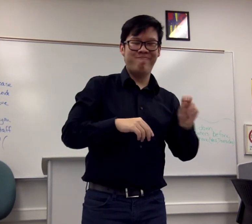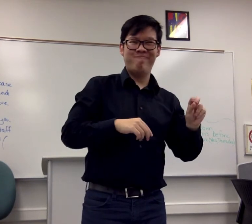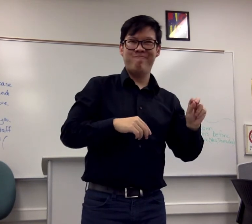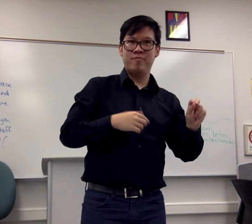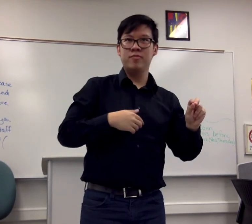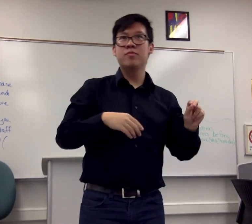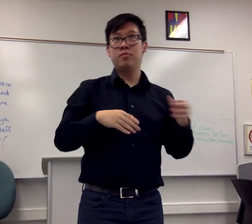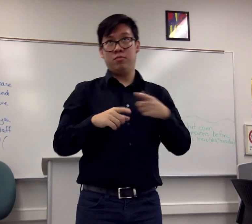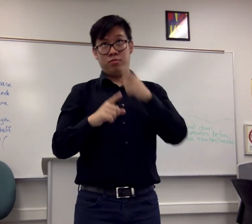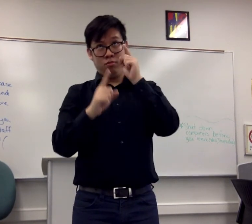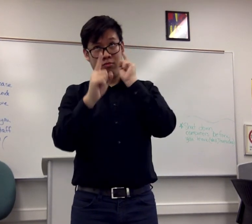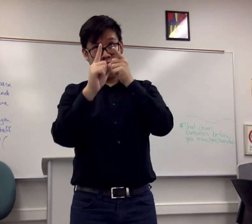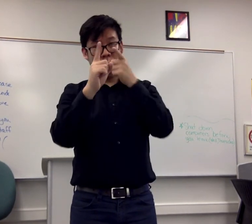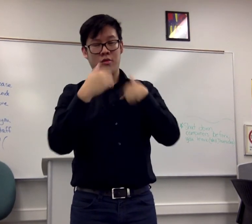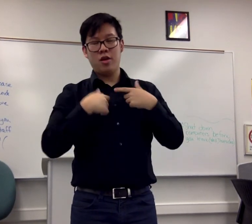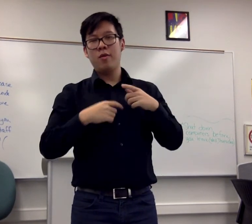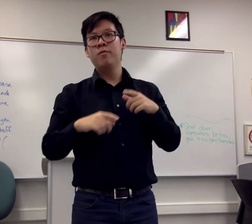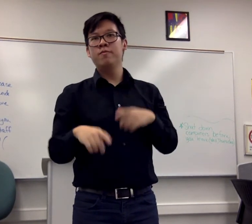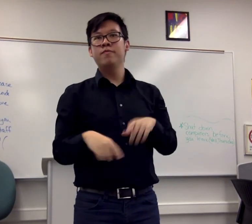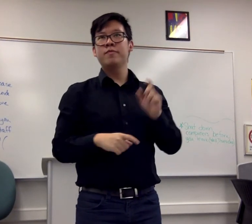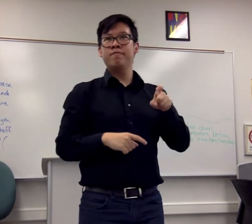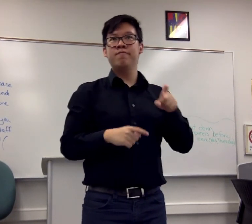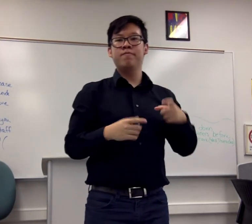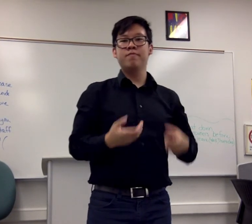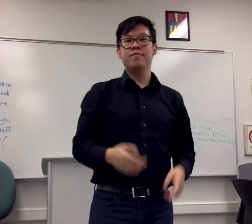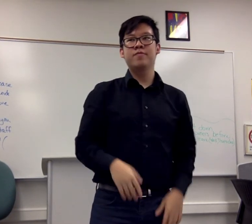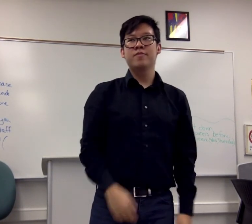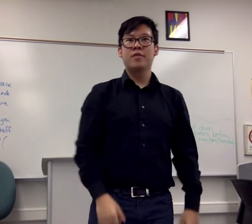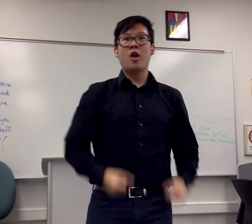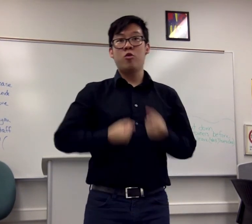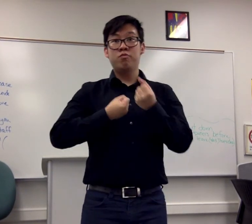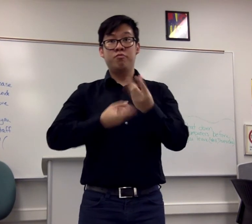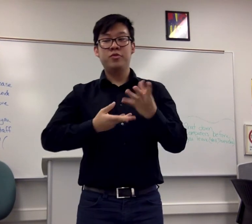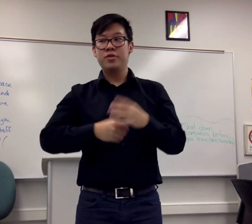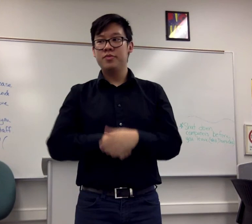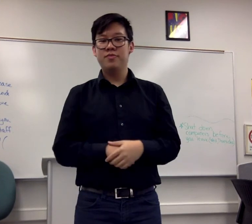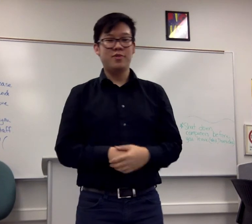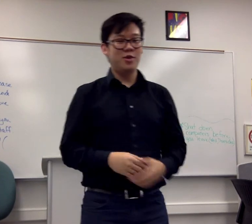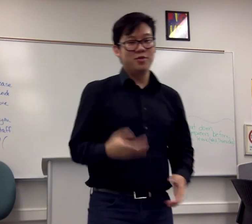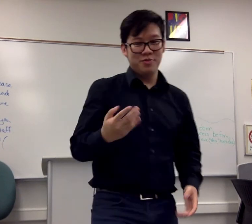All right? So I'll leave you with that, and you can stop. Oh.